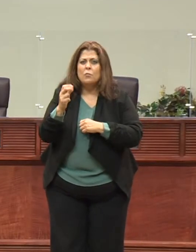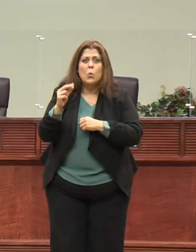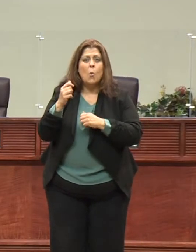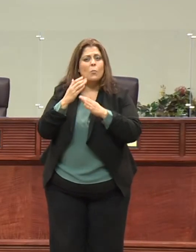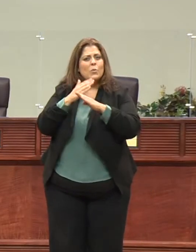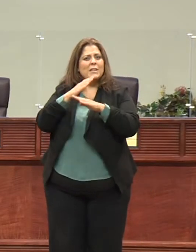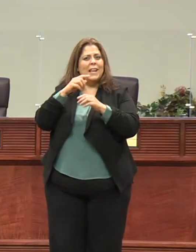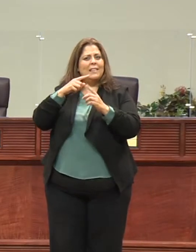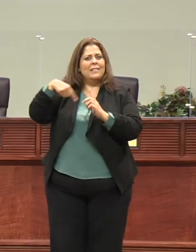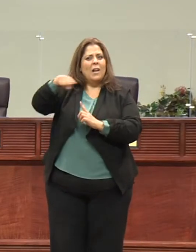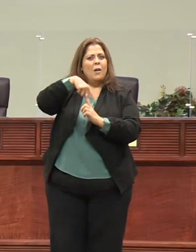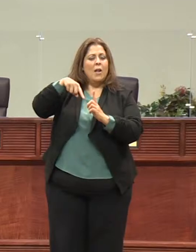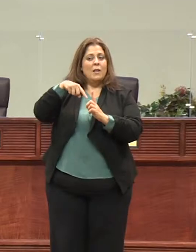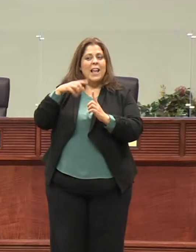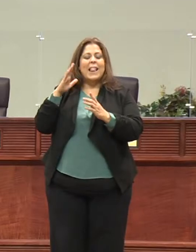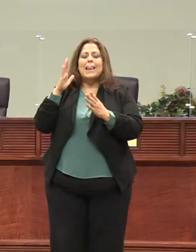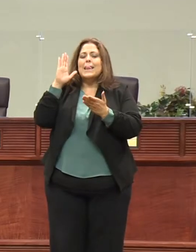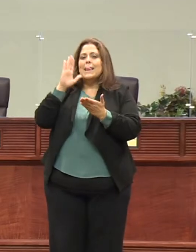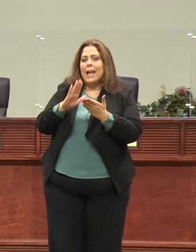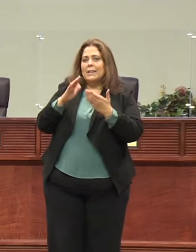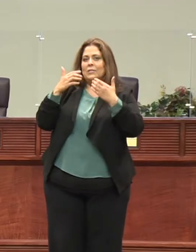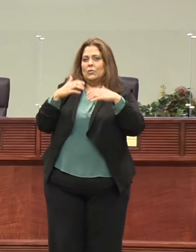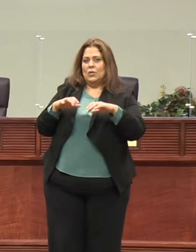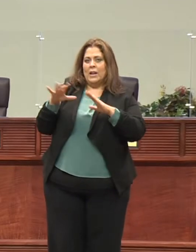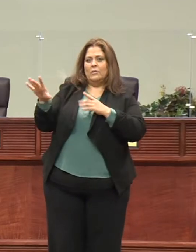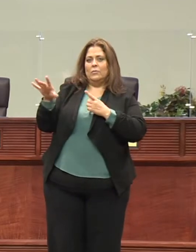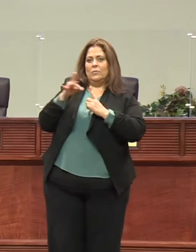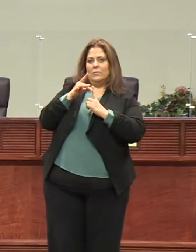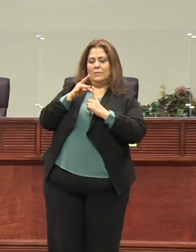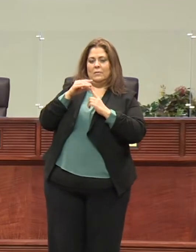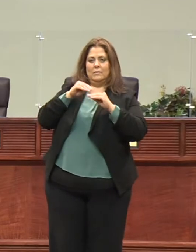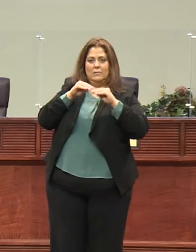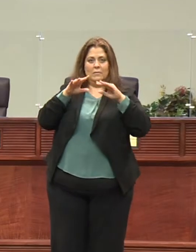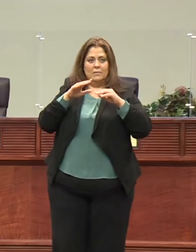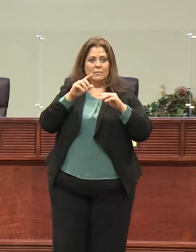it's less likely that they will get it from you.